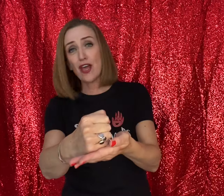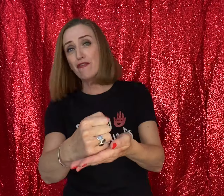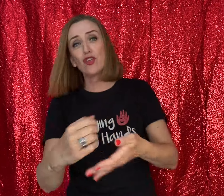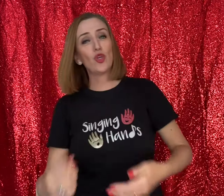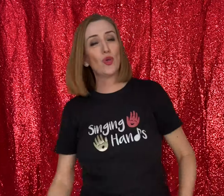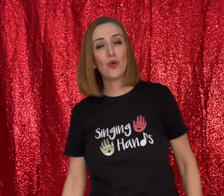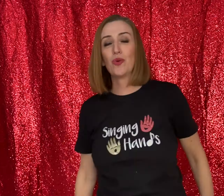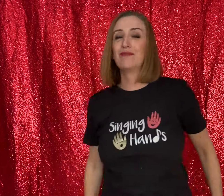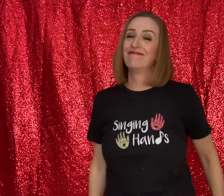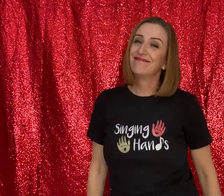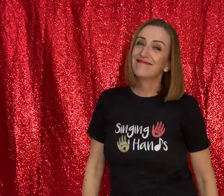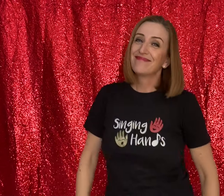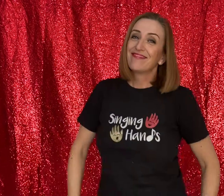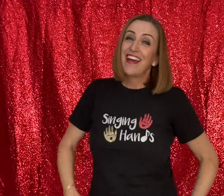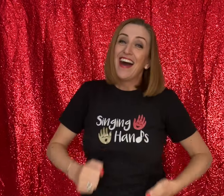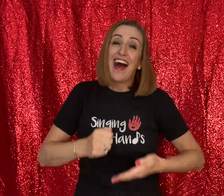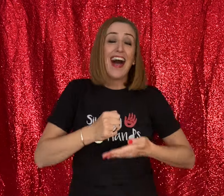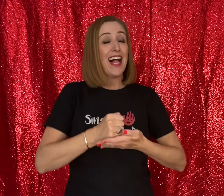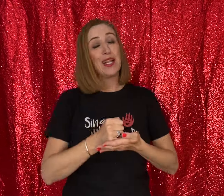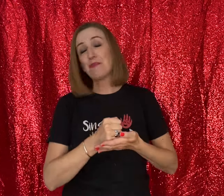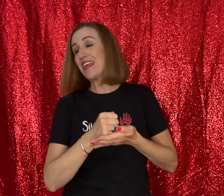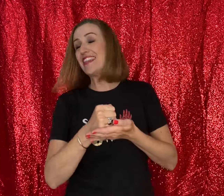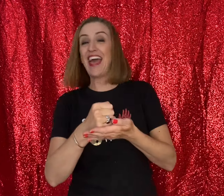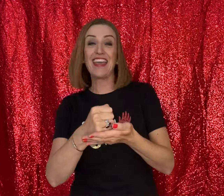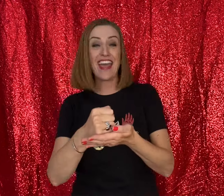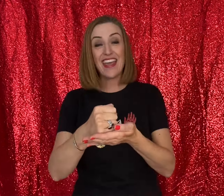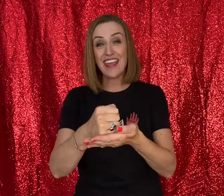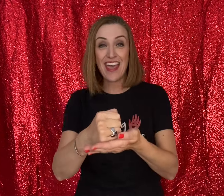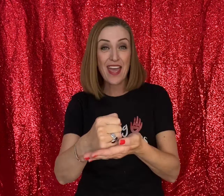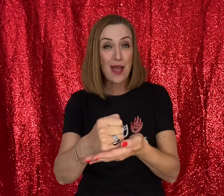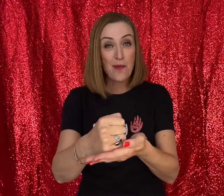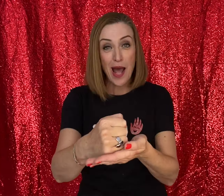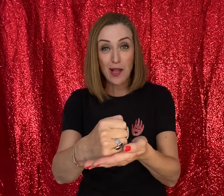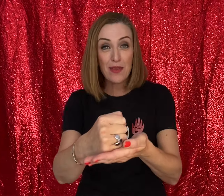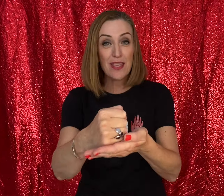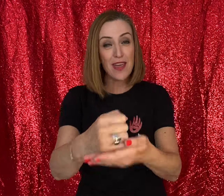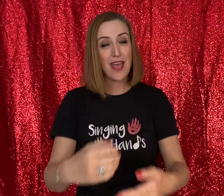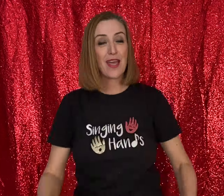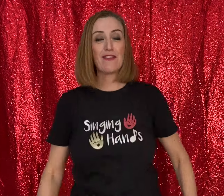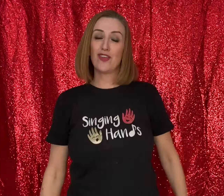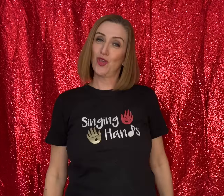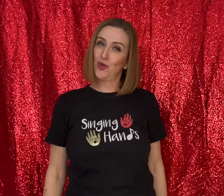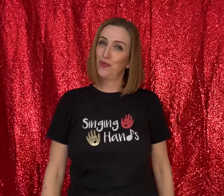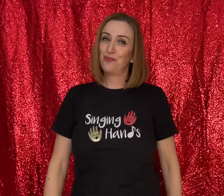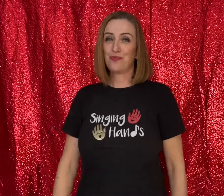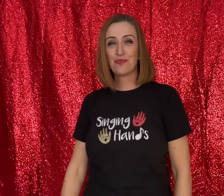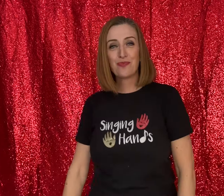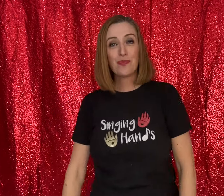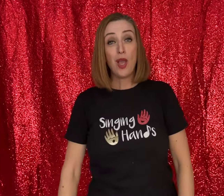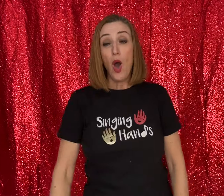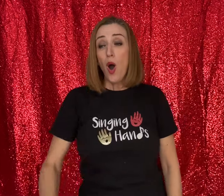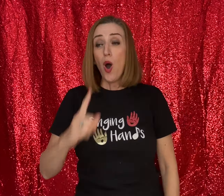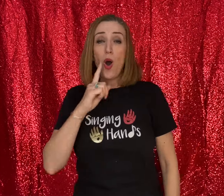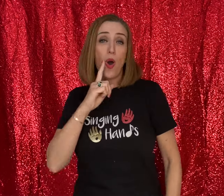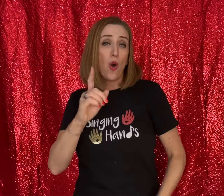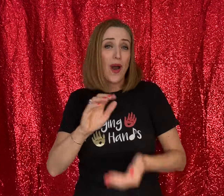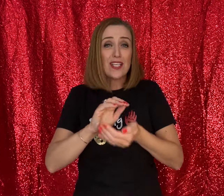you. I'll be there, yeah, yeah. I'll be there for you. Oh, I say,